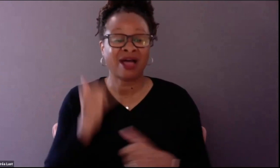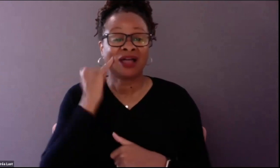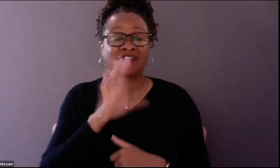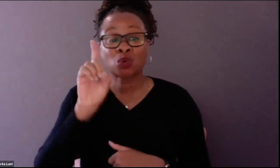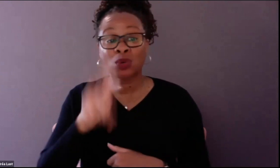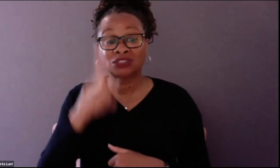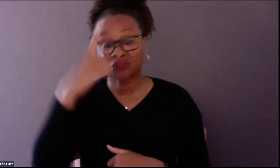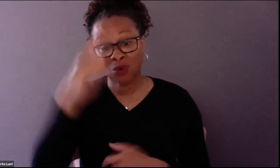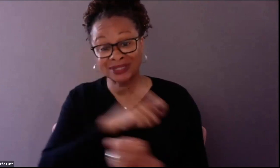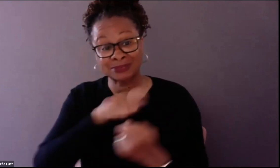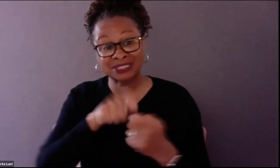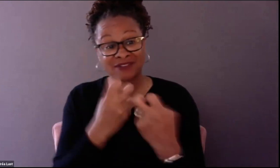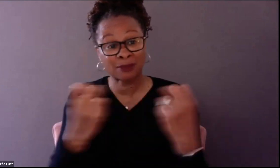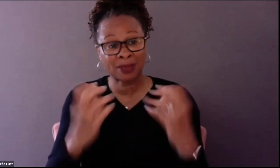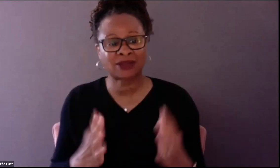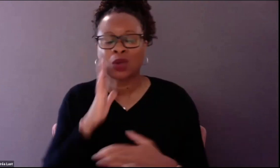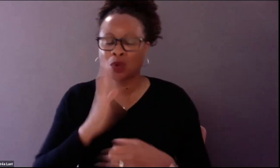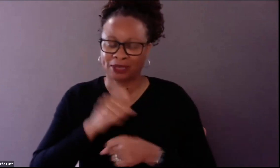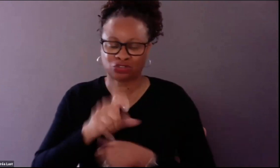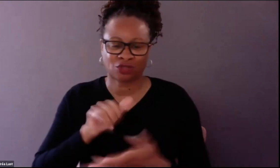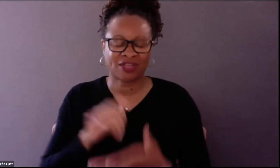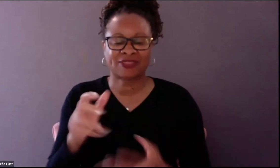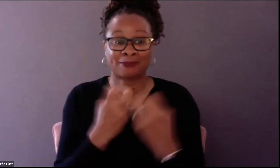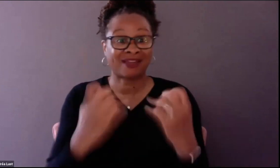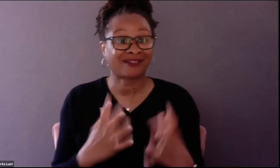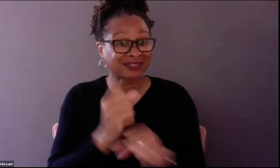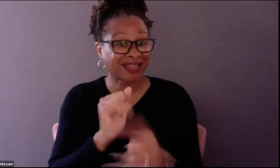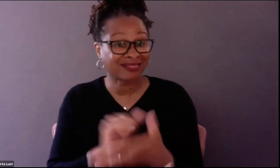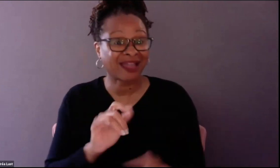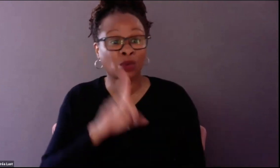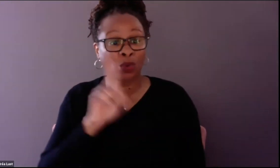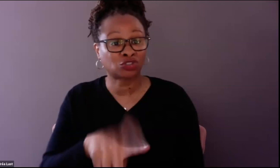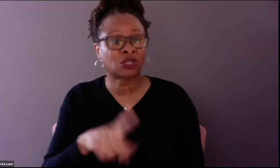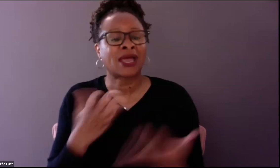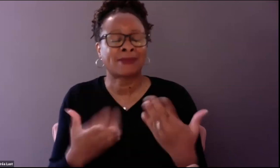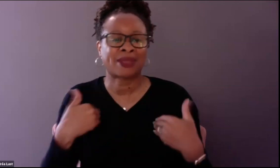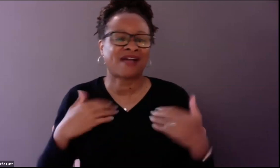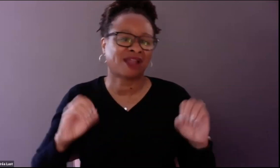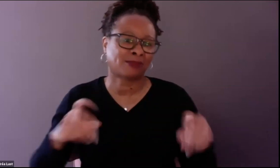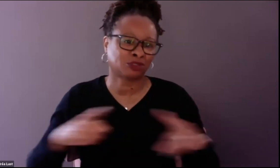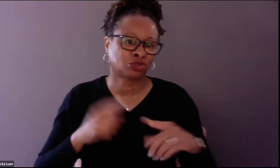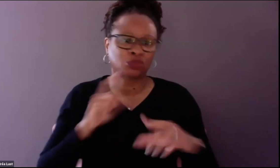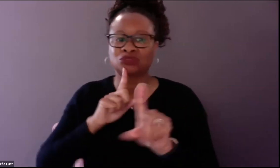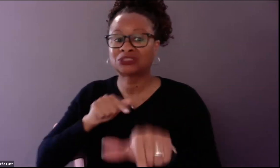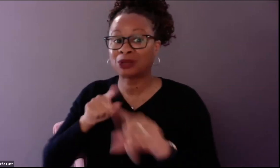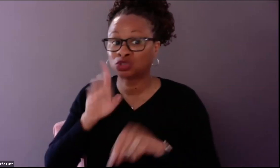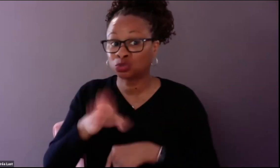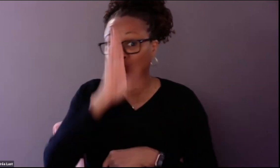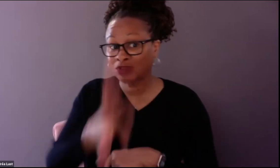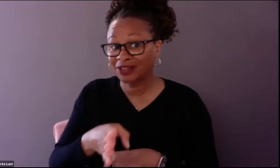for a specific panelist, we'll make sure that the panelist gets it and maybe have an opportunity to respond to you